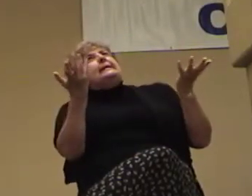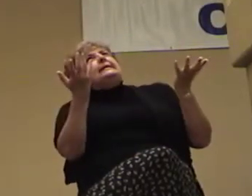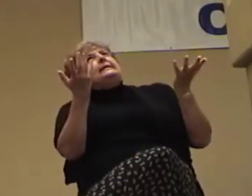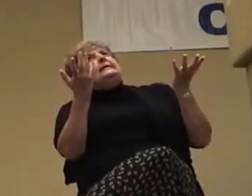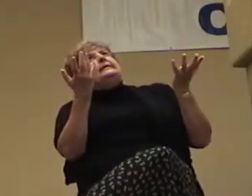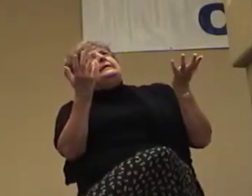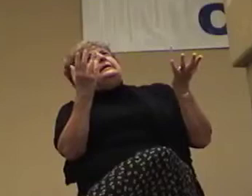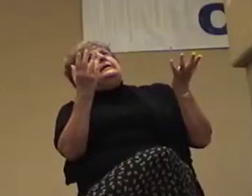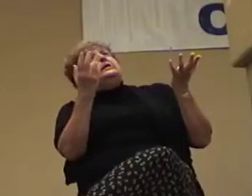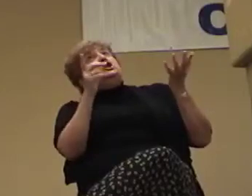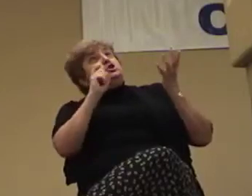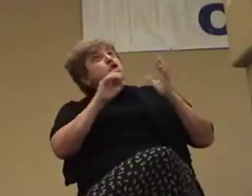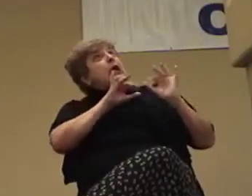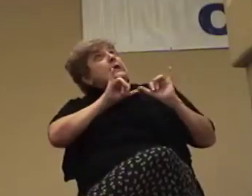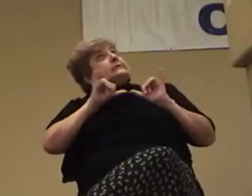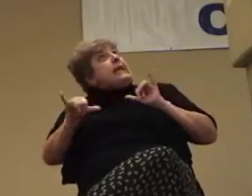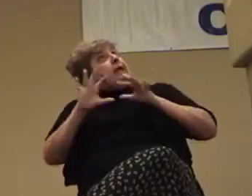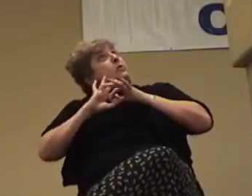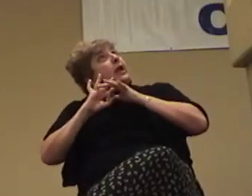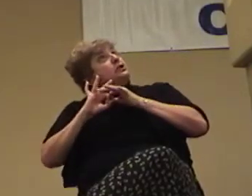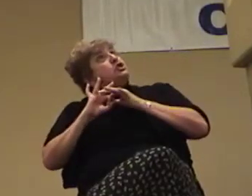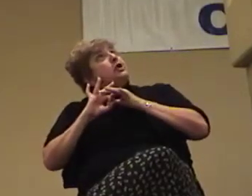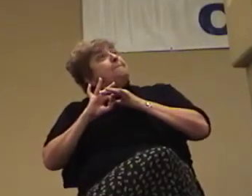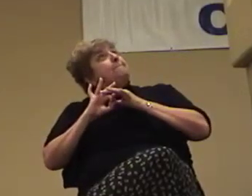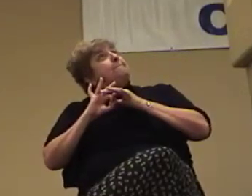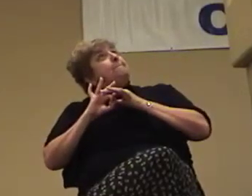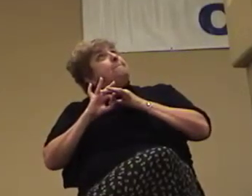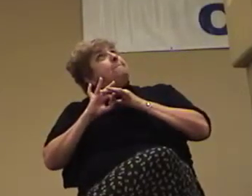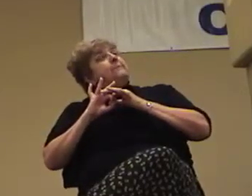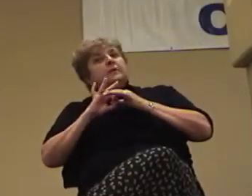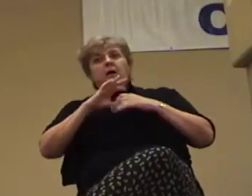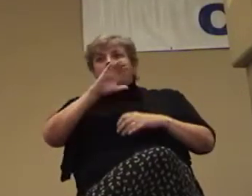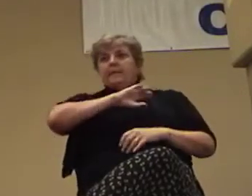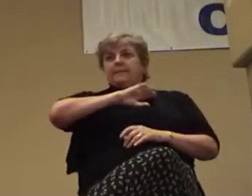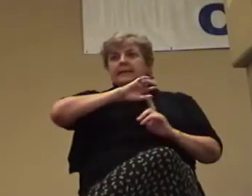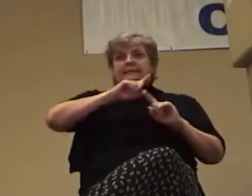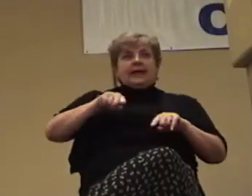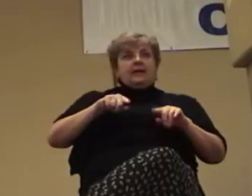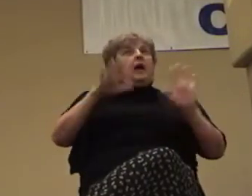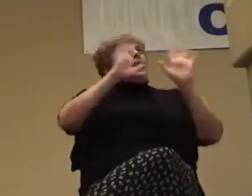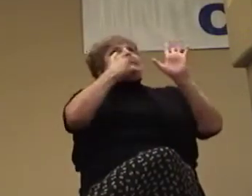Should I stay in the relationship? The police came. Ooh, not that sign.